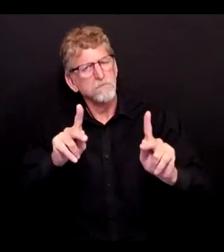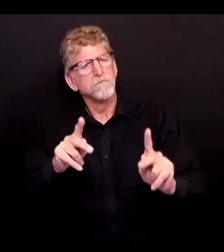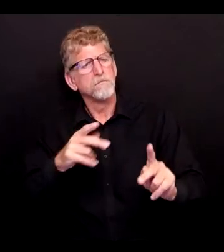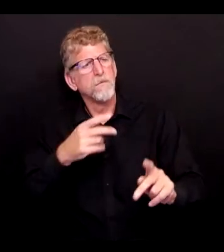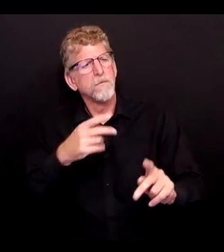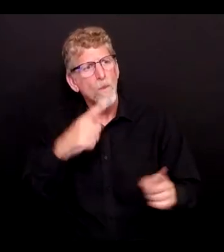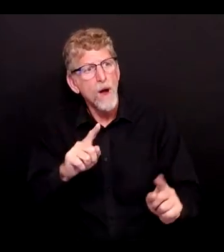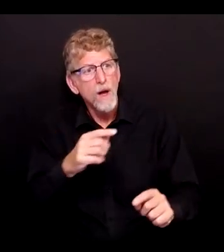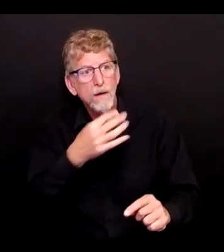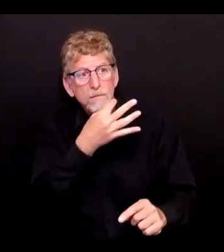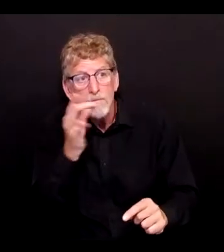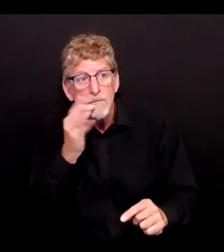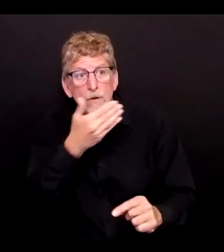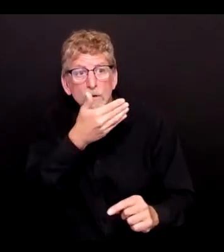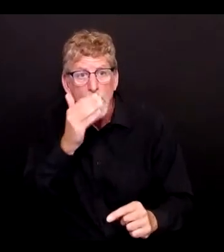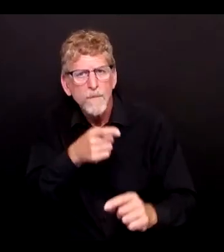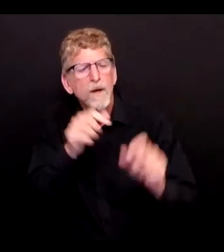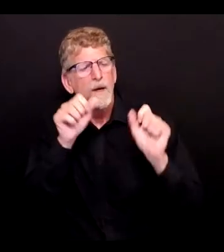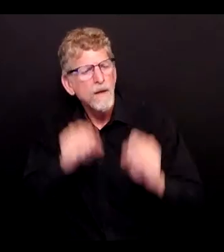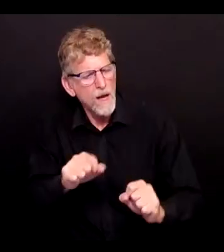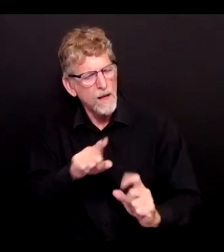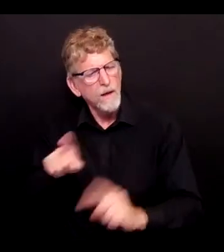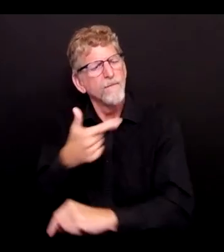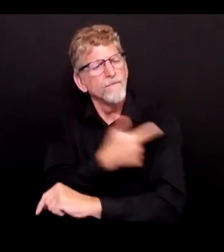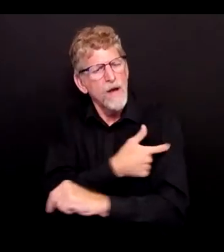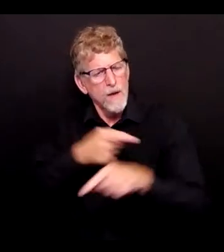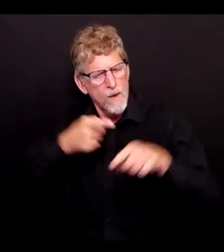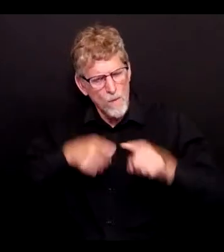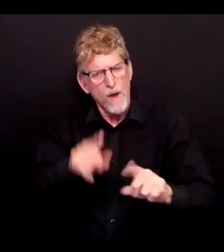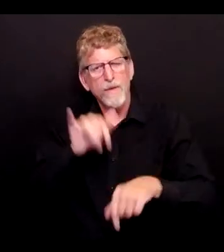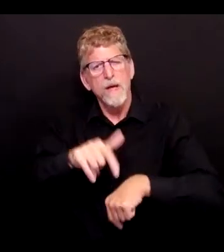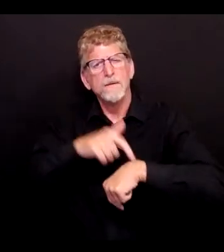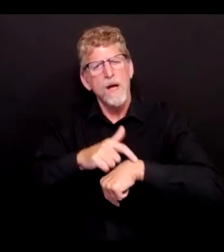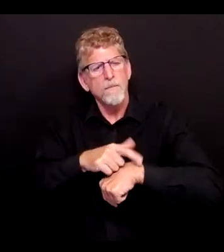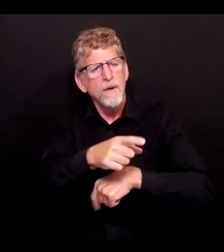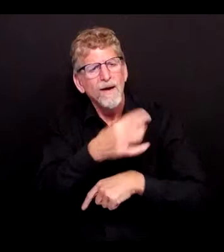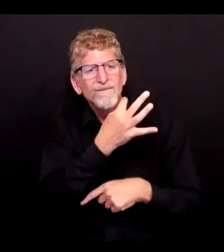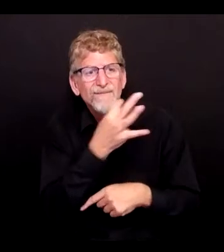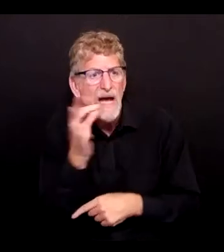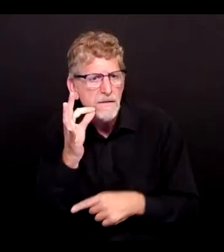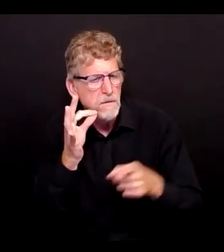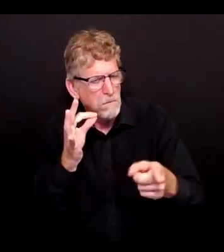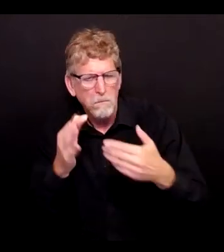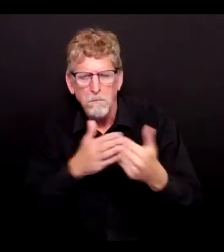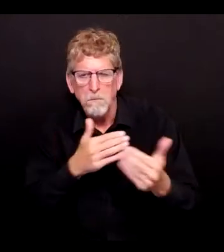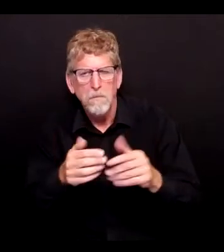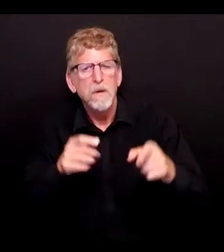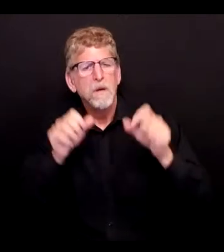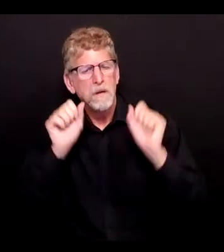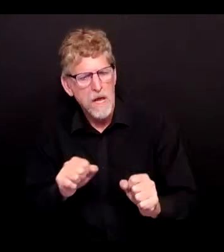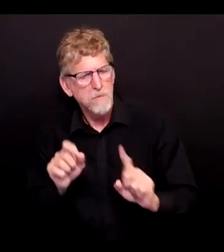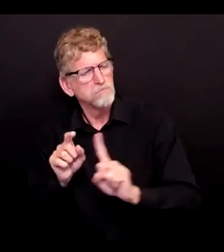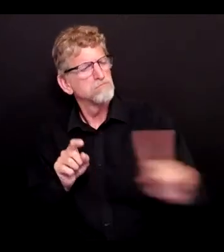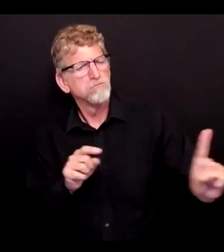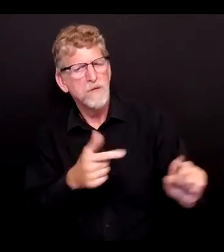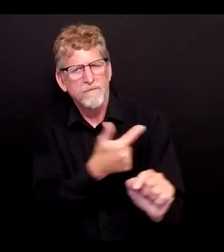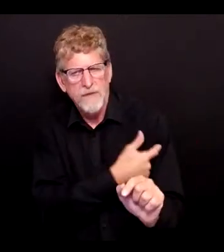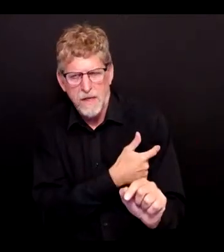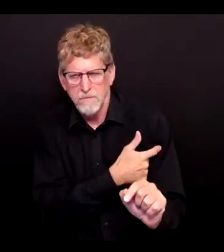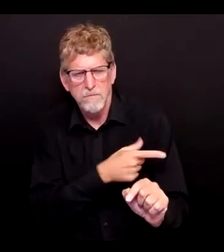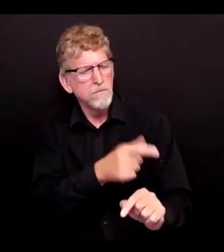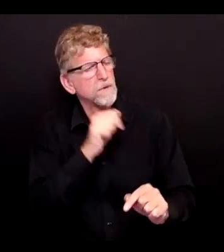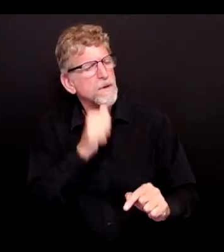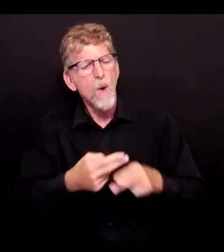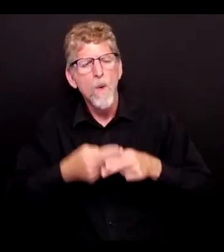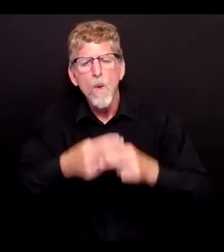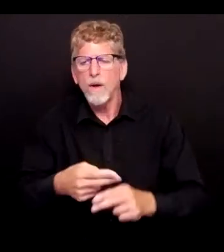not break one's fast because it's not considered food and drink. Ramadan 2021 is